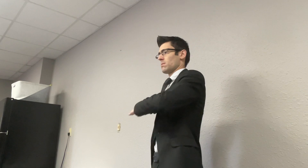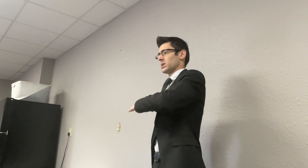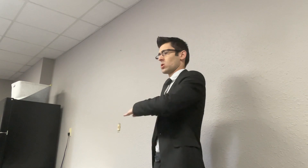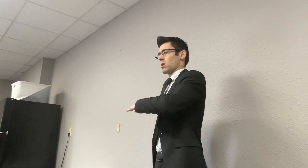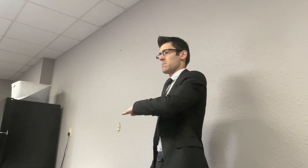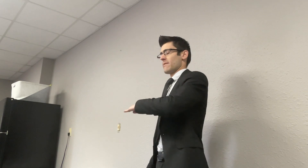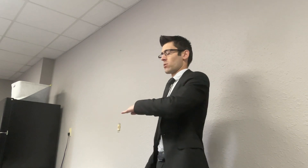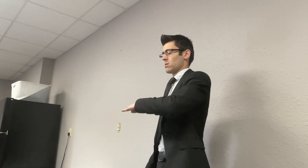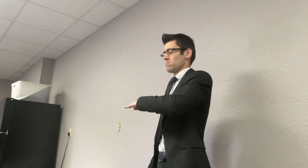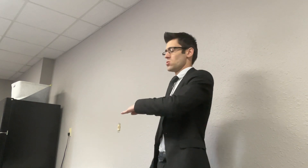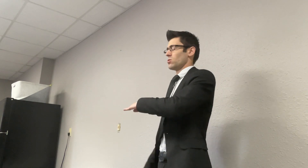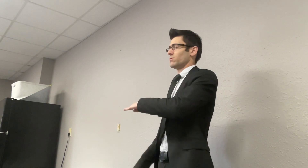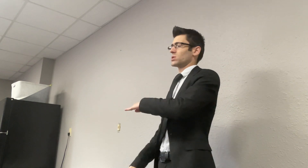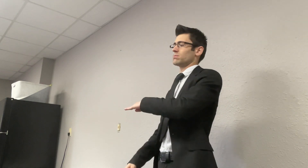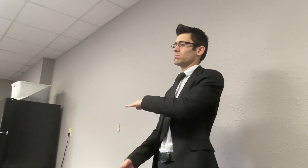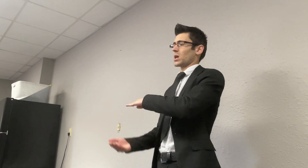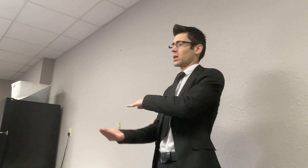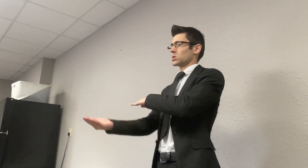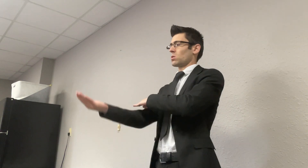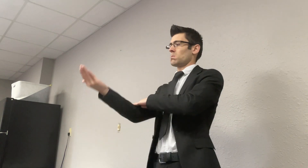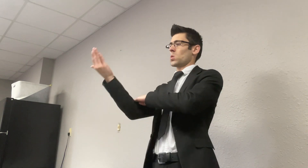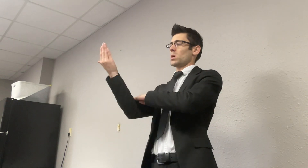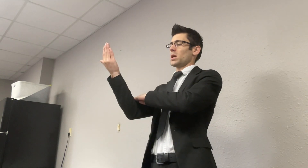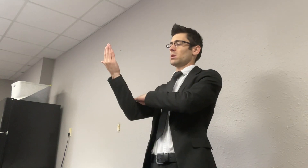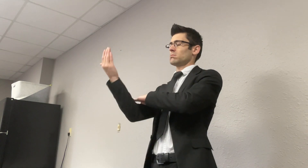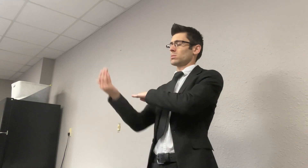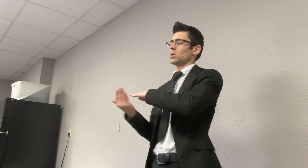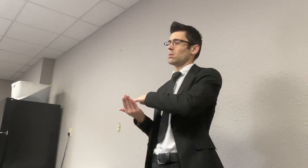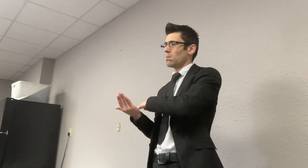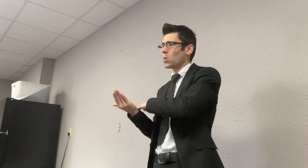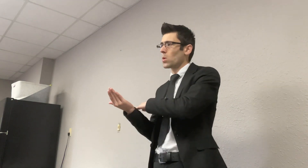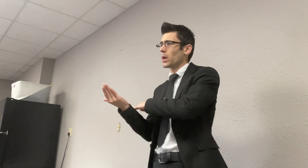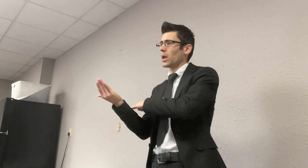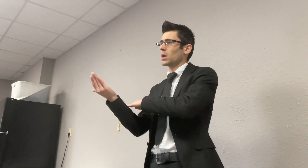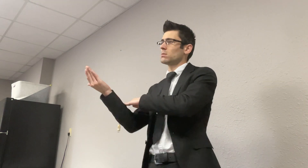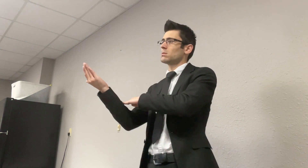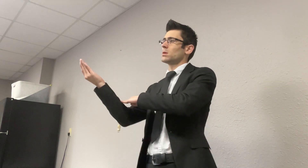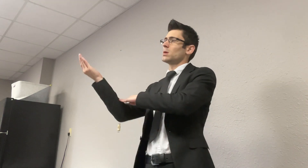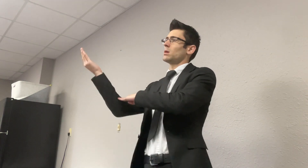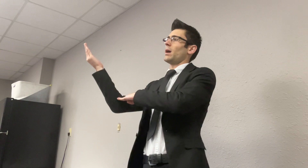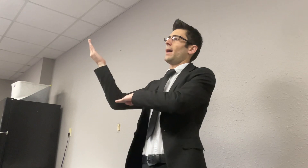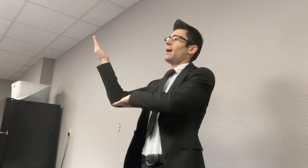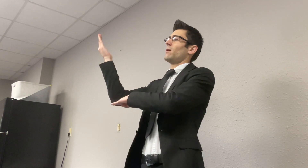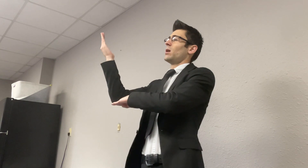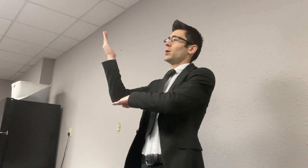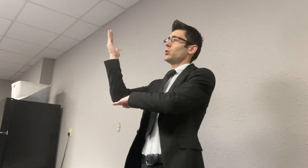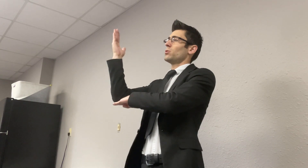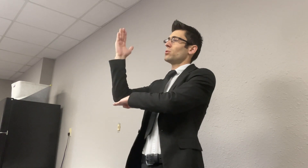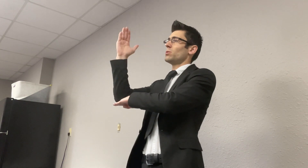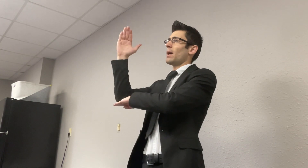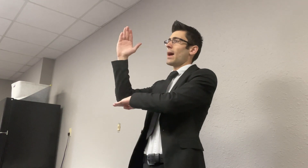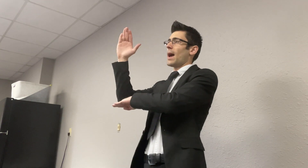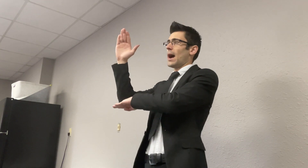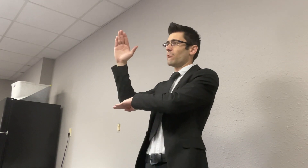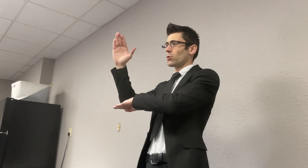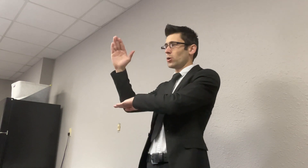this arm never moves, okay, so morning, morning, noon,